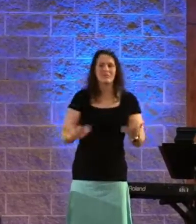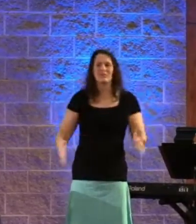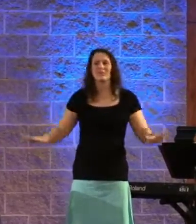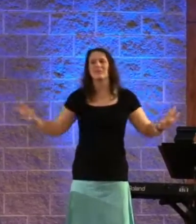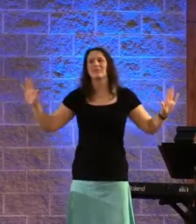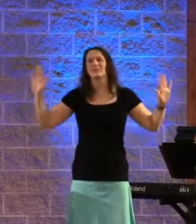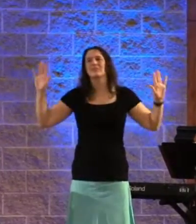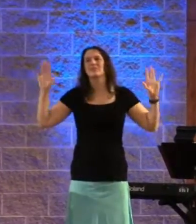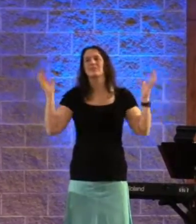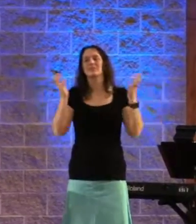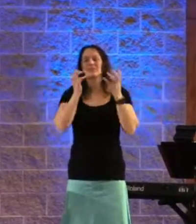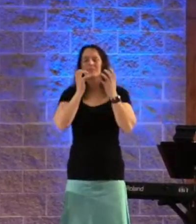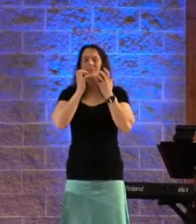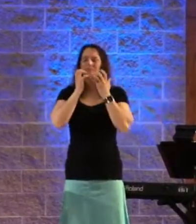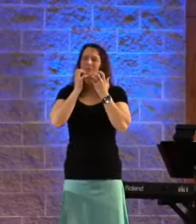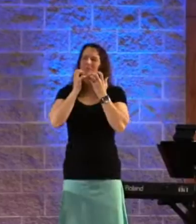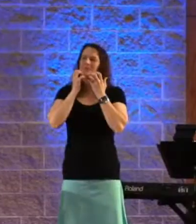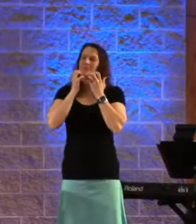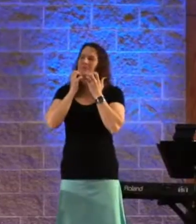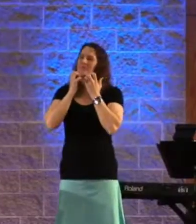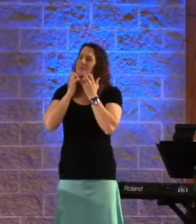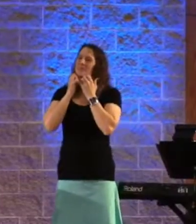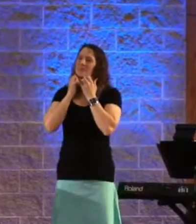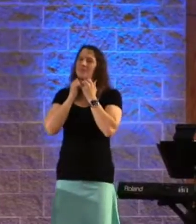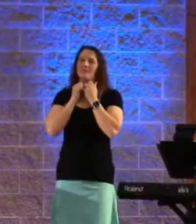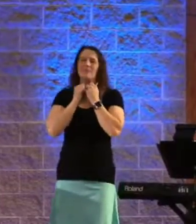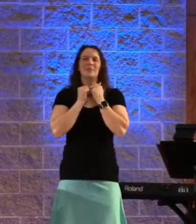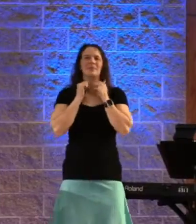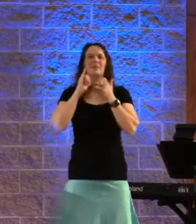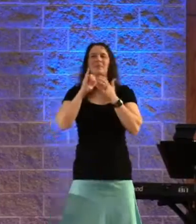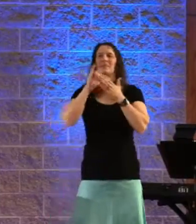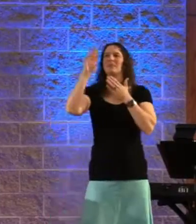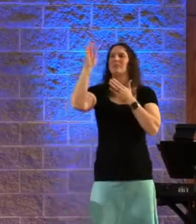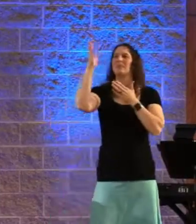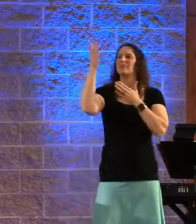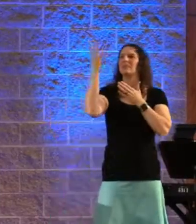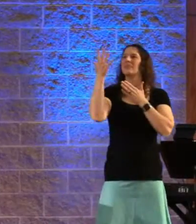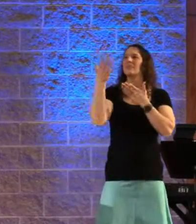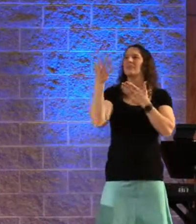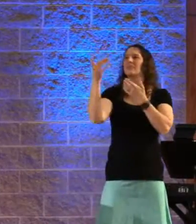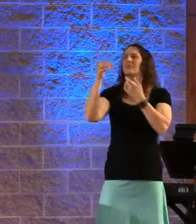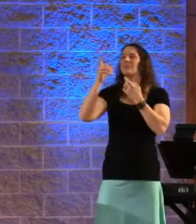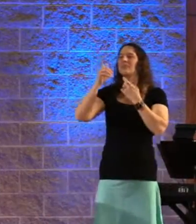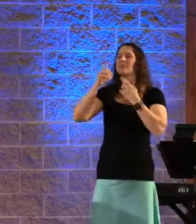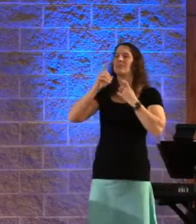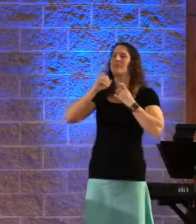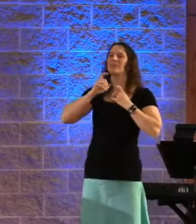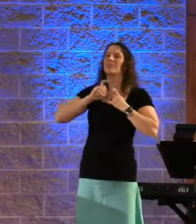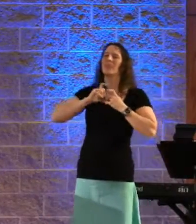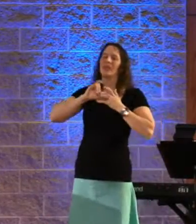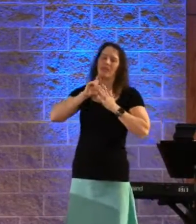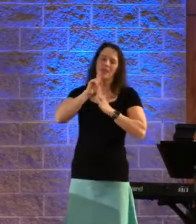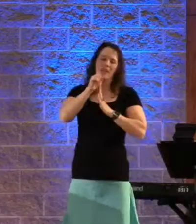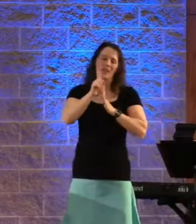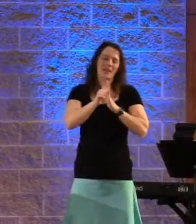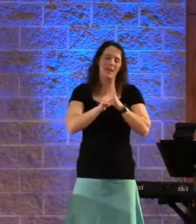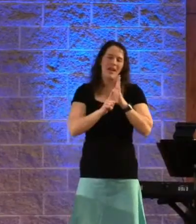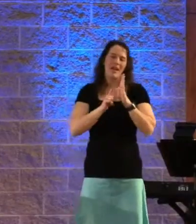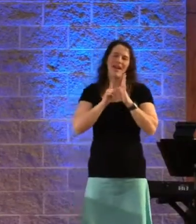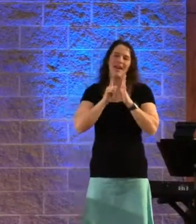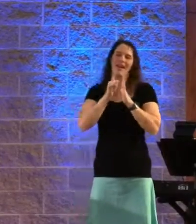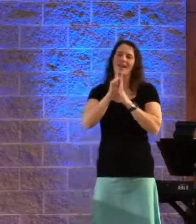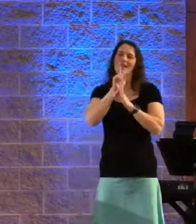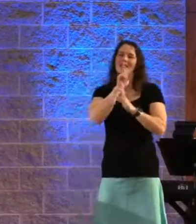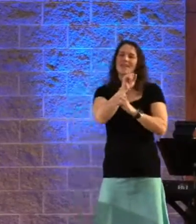relieved. How precious did that grace appear